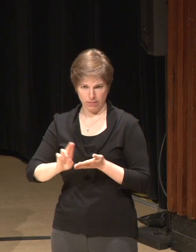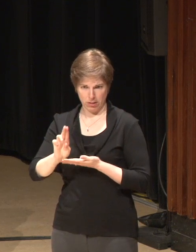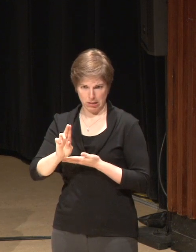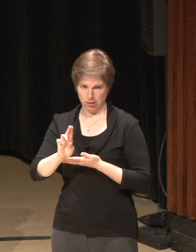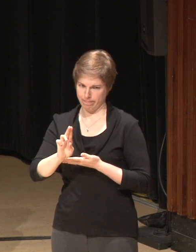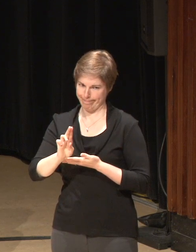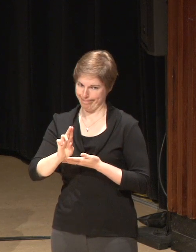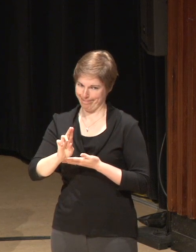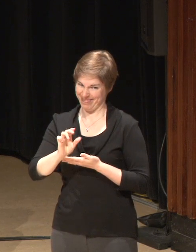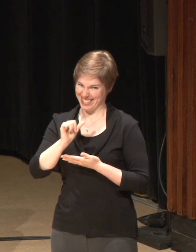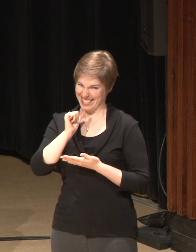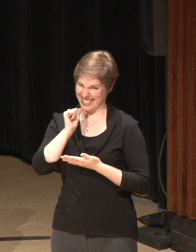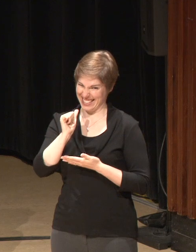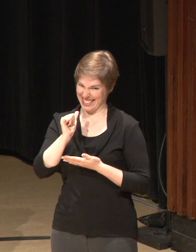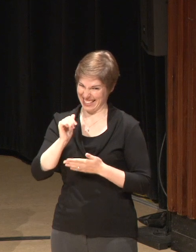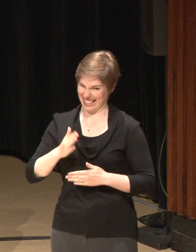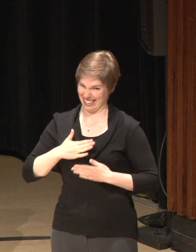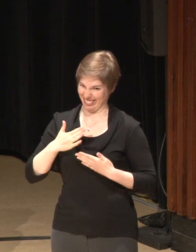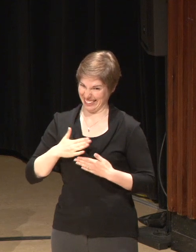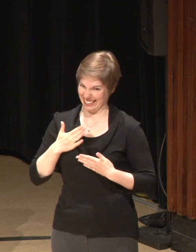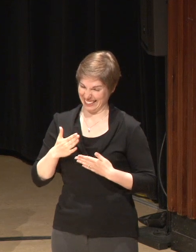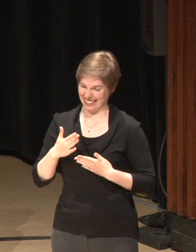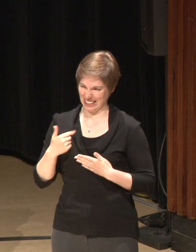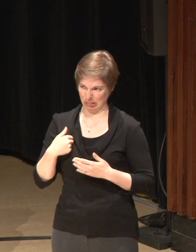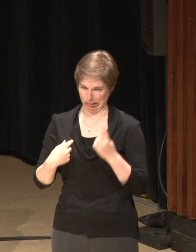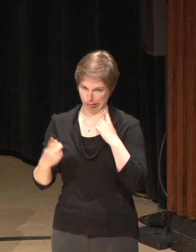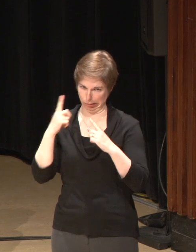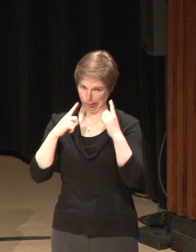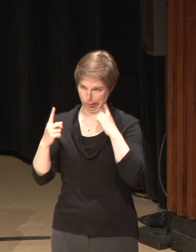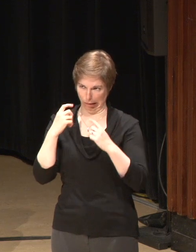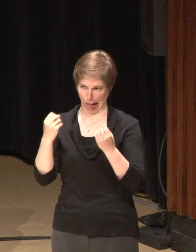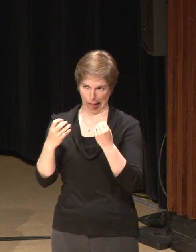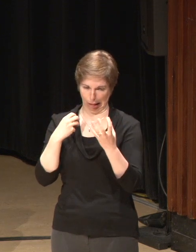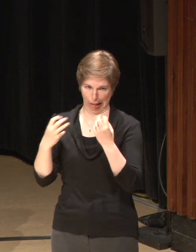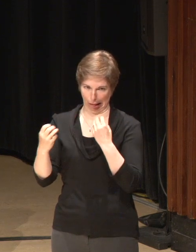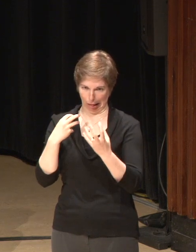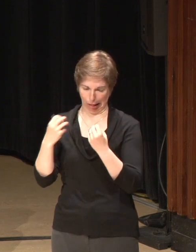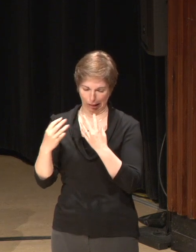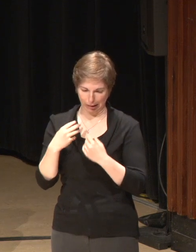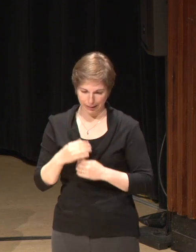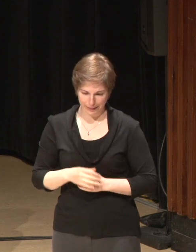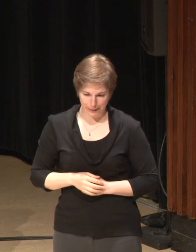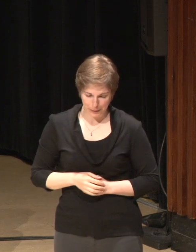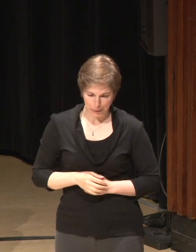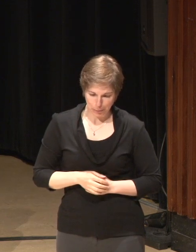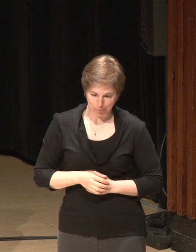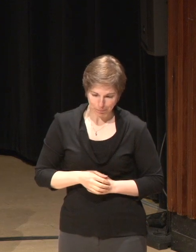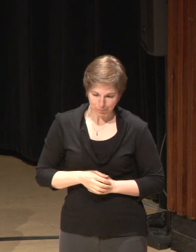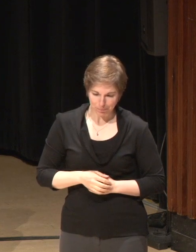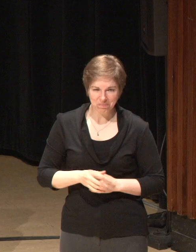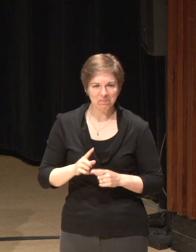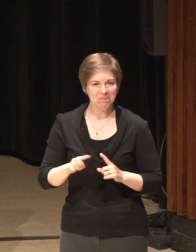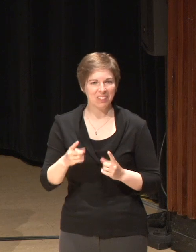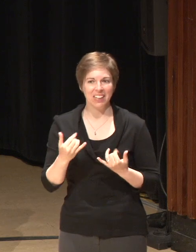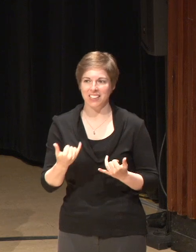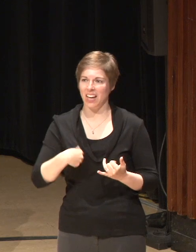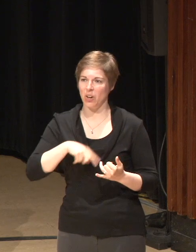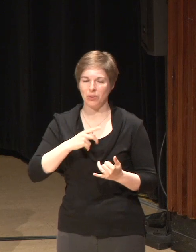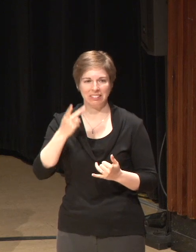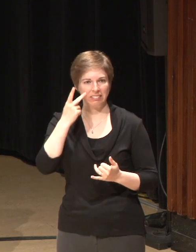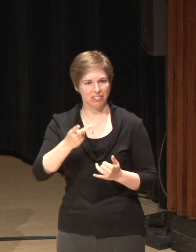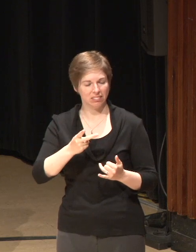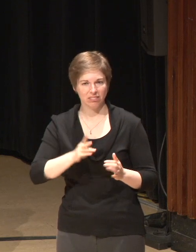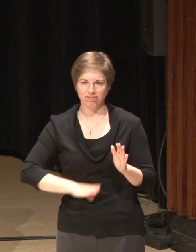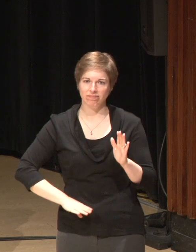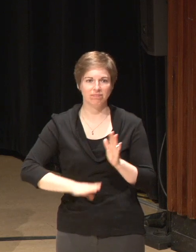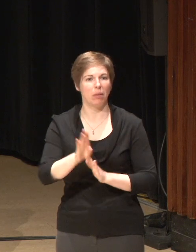All that is now history. The beneficiary of those decisions has been the economy of Nova Scotia